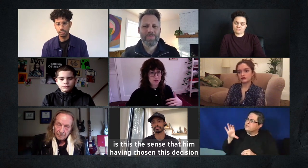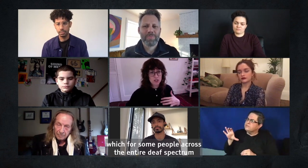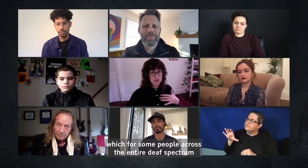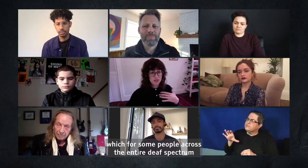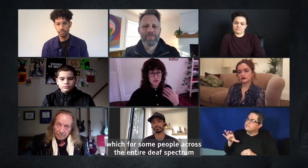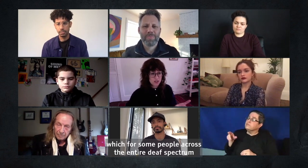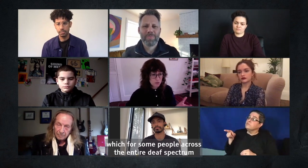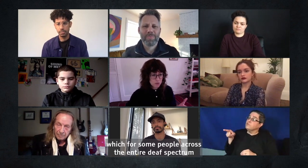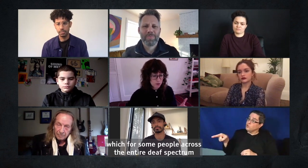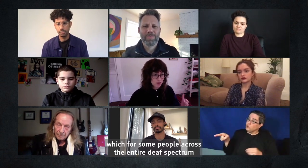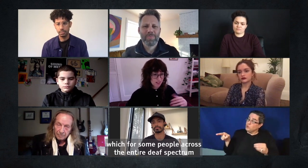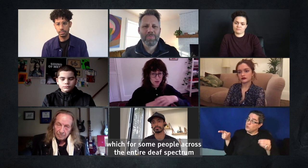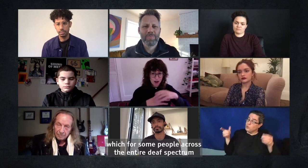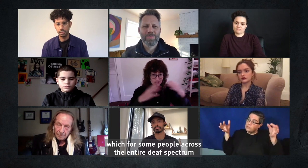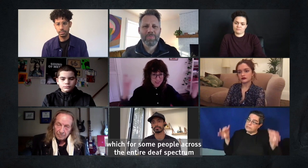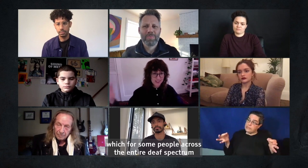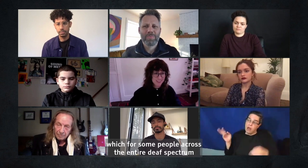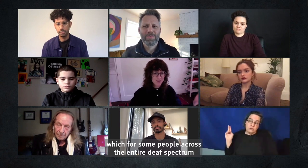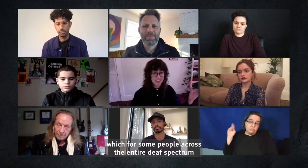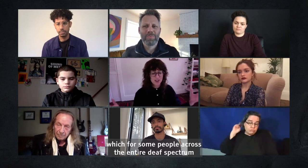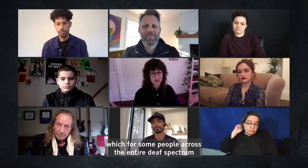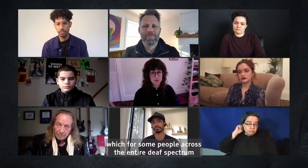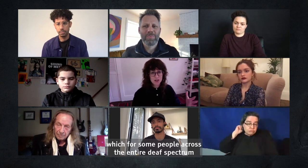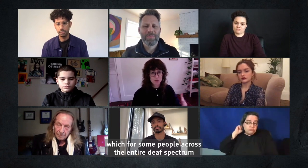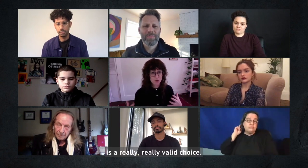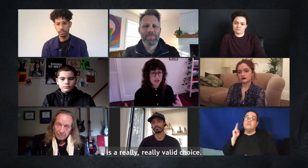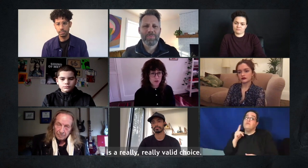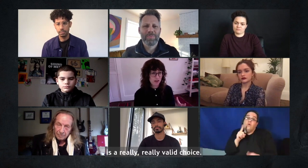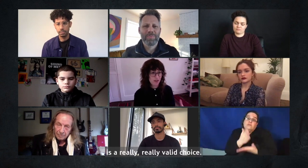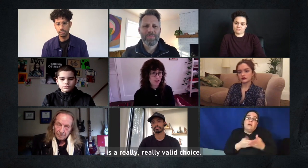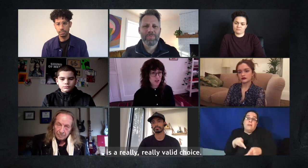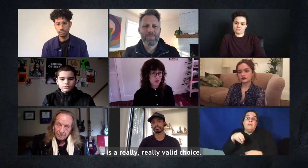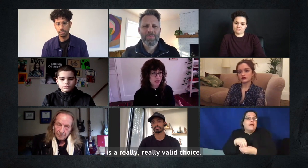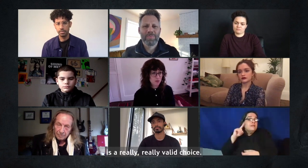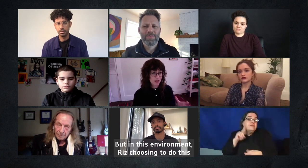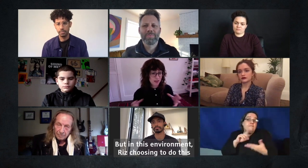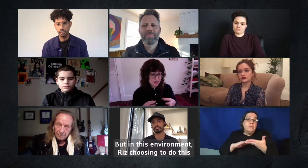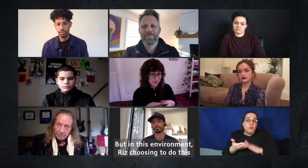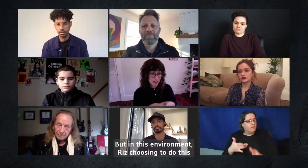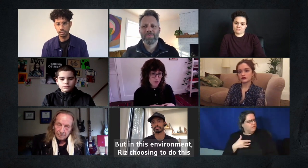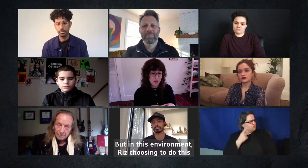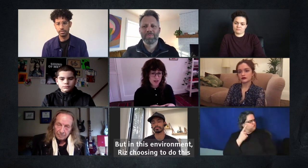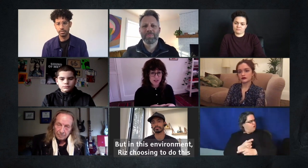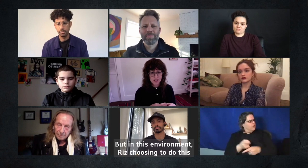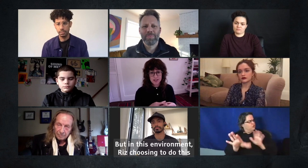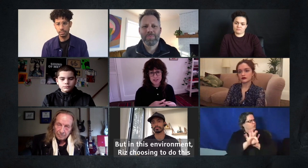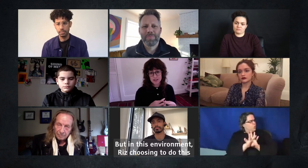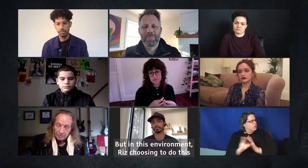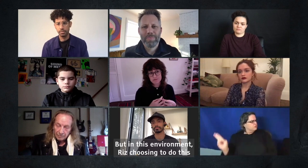decision, which for some people across the, you know, entire deaf spectrum is a really, really valid choice. But in this